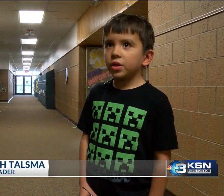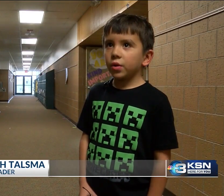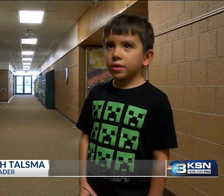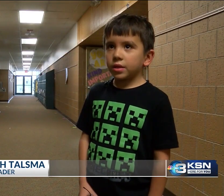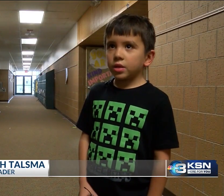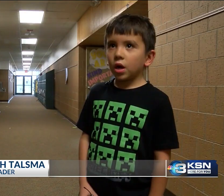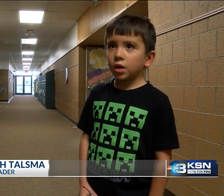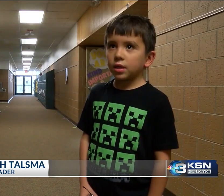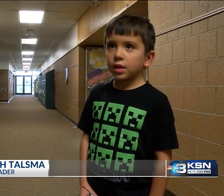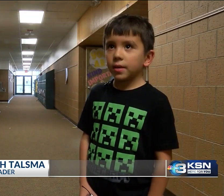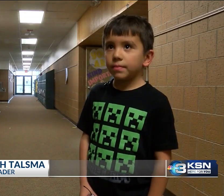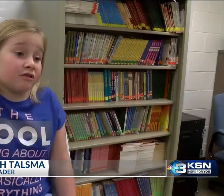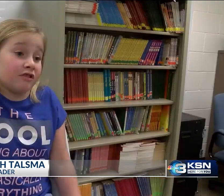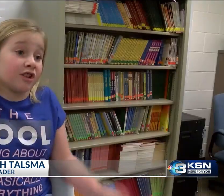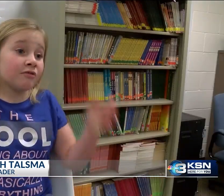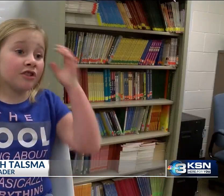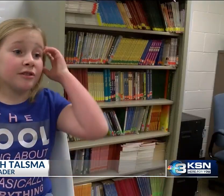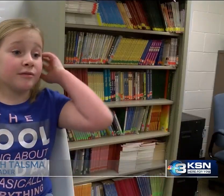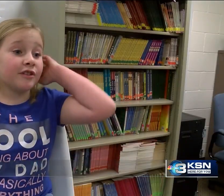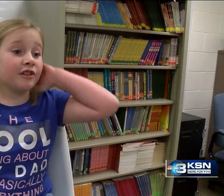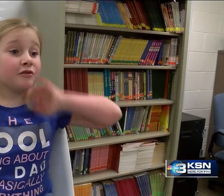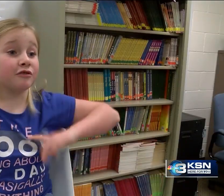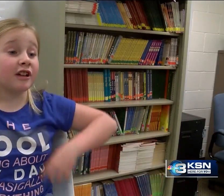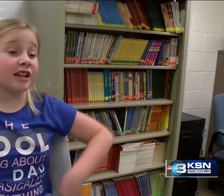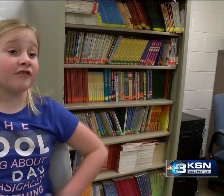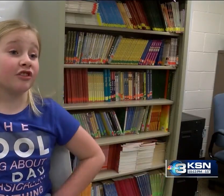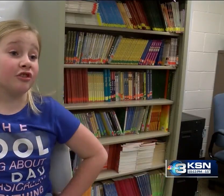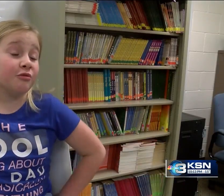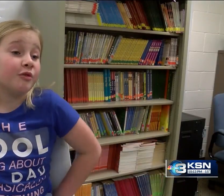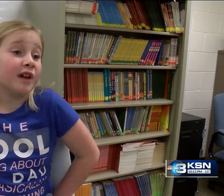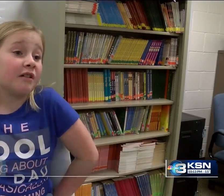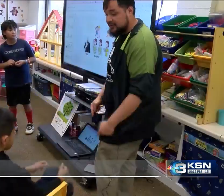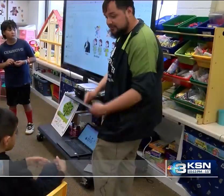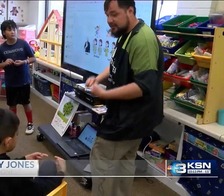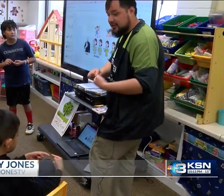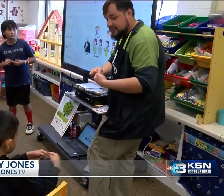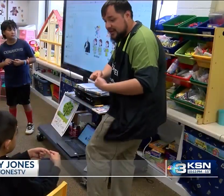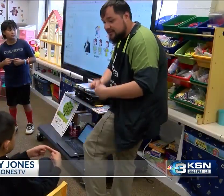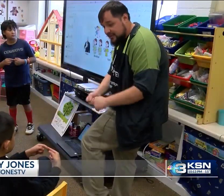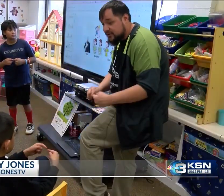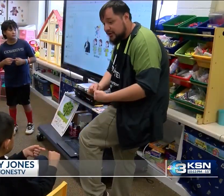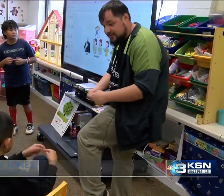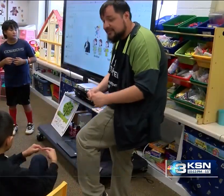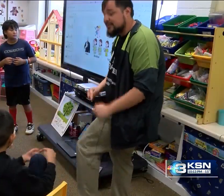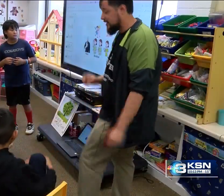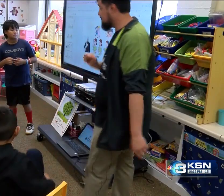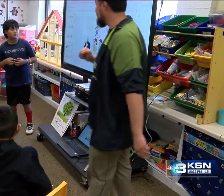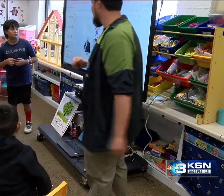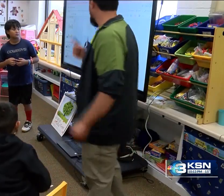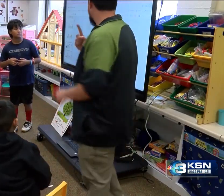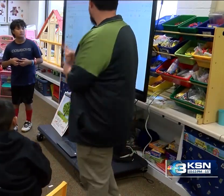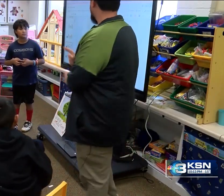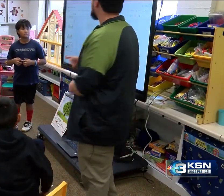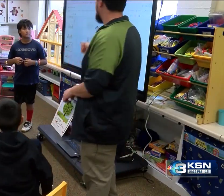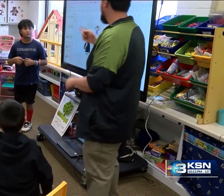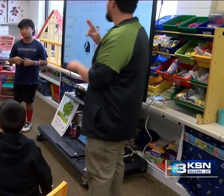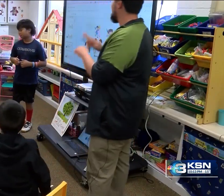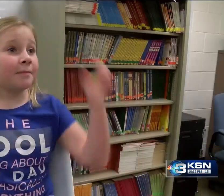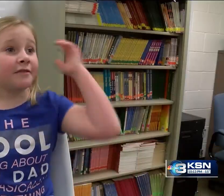know how to talk to them. The language is really cool. I never knew about it. You just say, this hurts. Yeah, you're right. I'm kind of happy